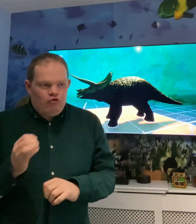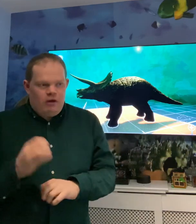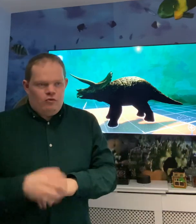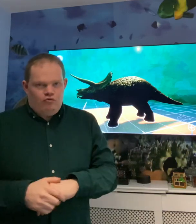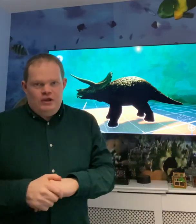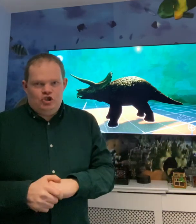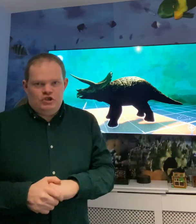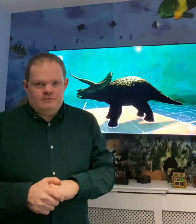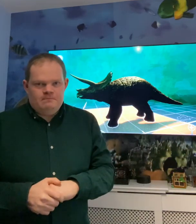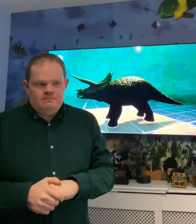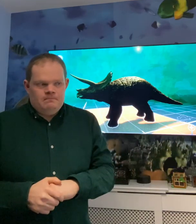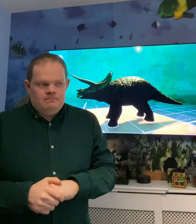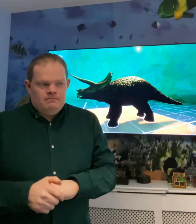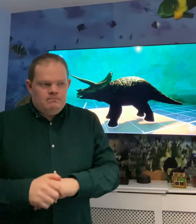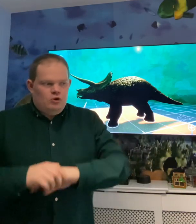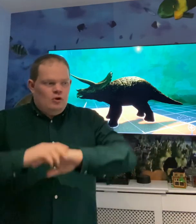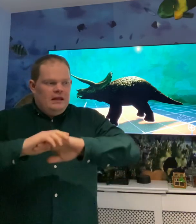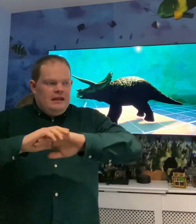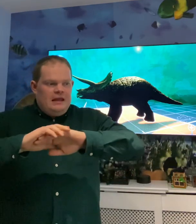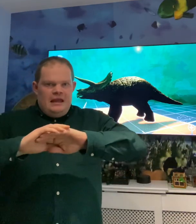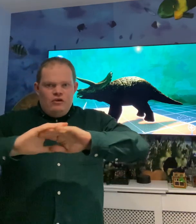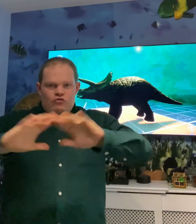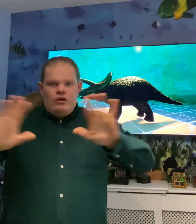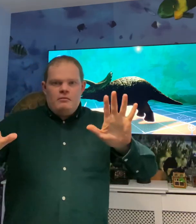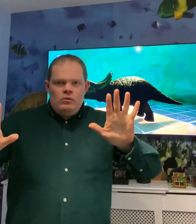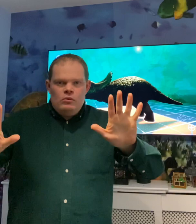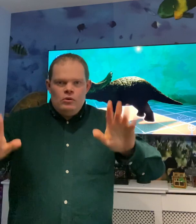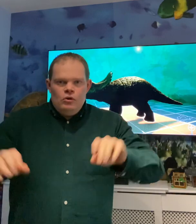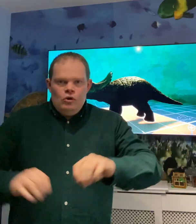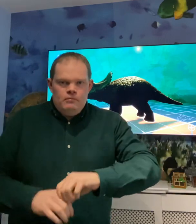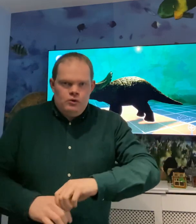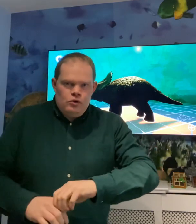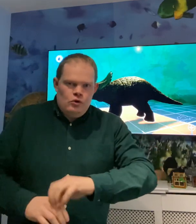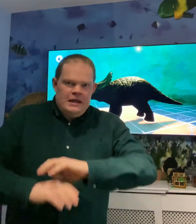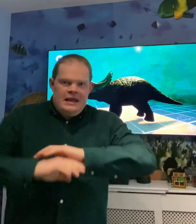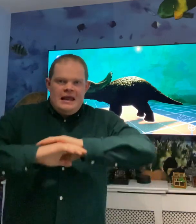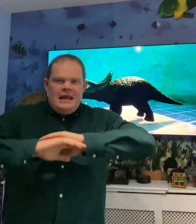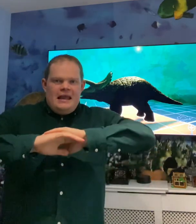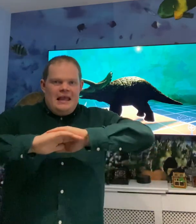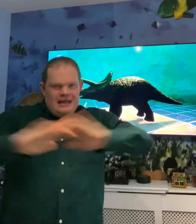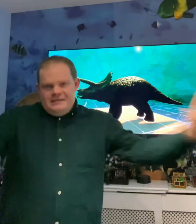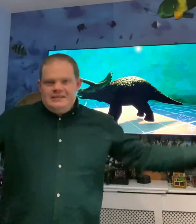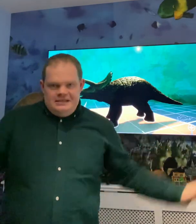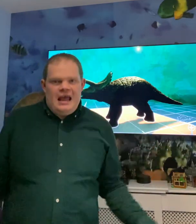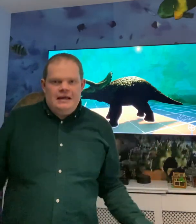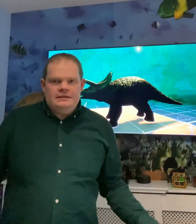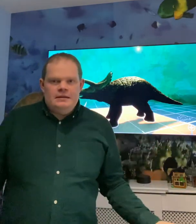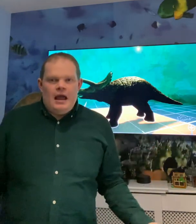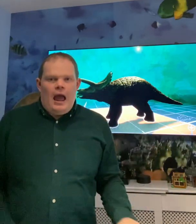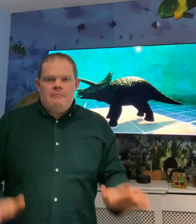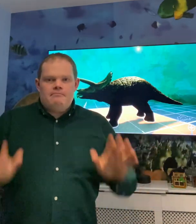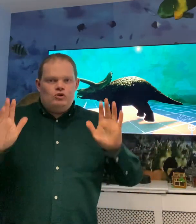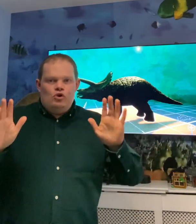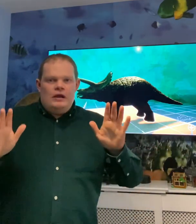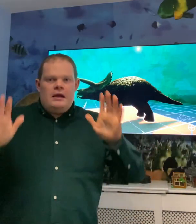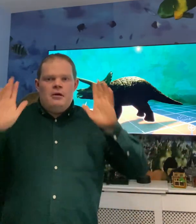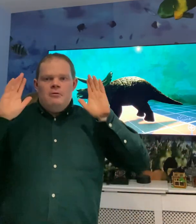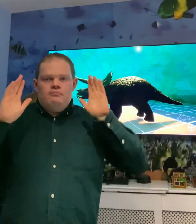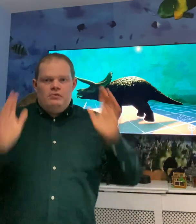incredible creatures. Purely incredible, purely insane, and purely